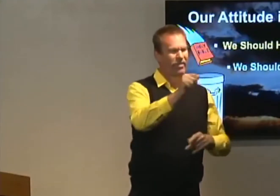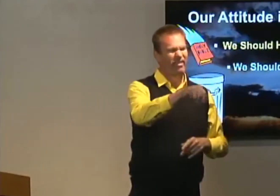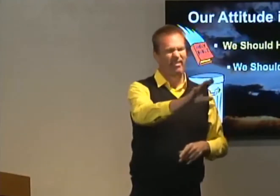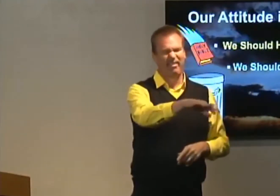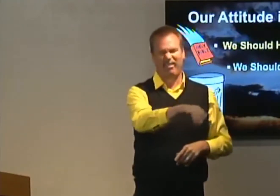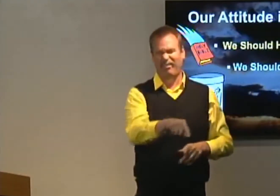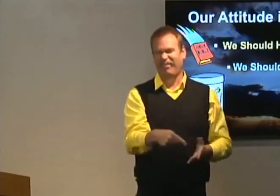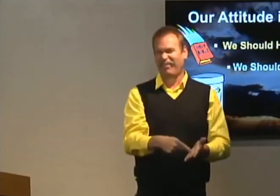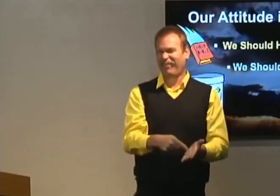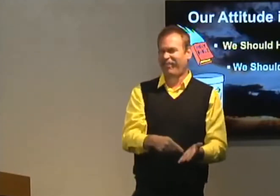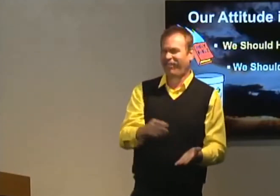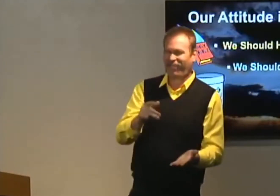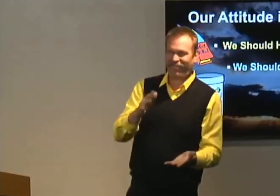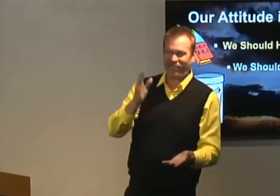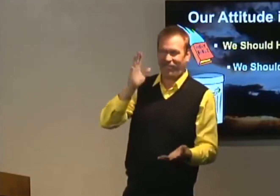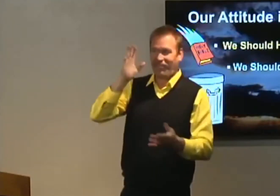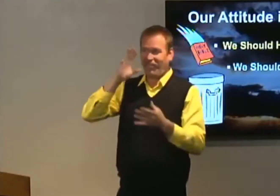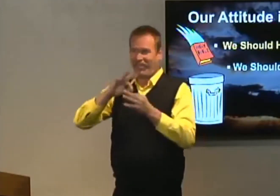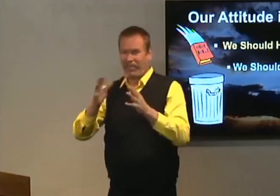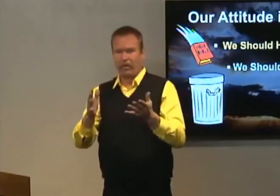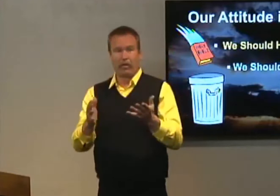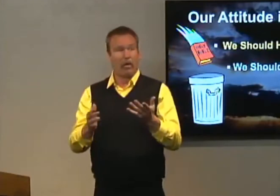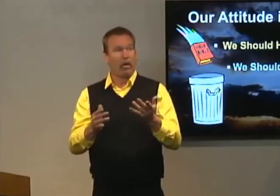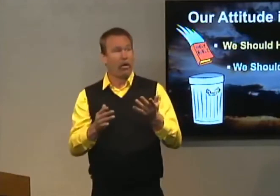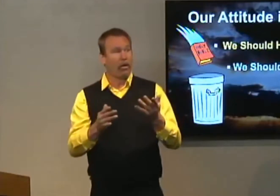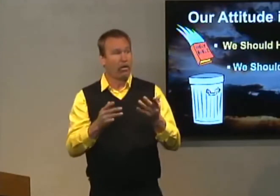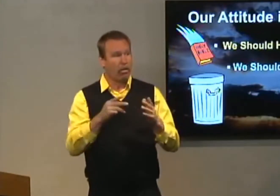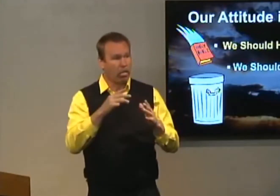there's no different way with different people that can make this happen.